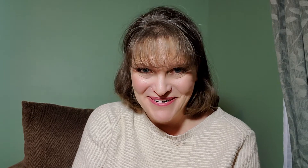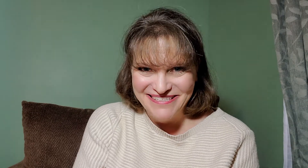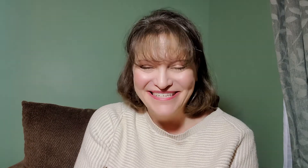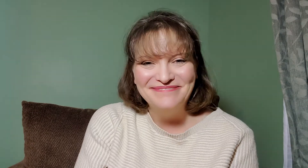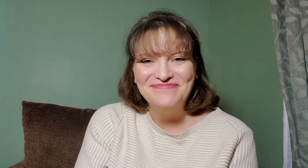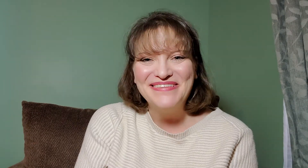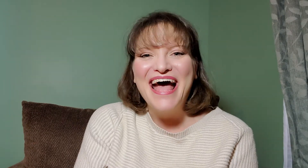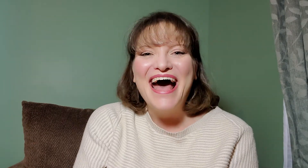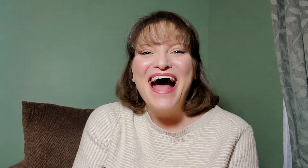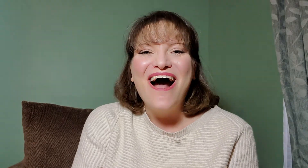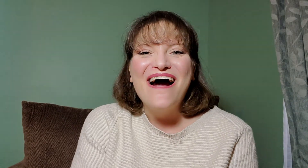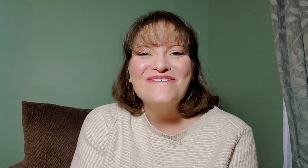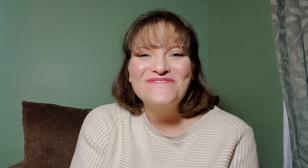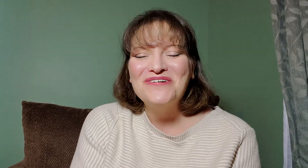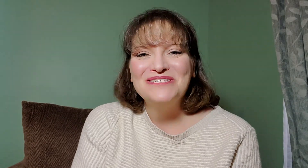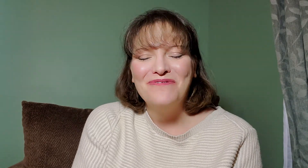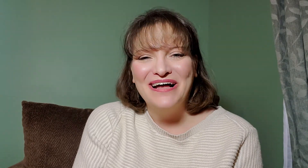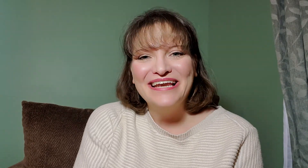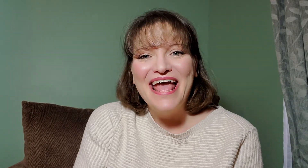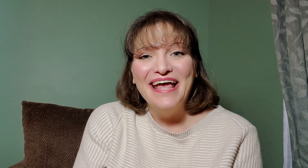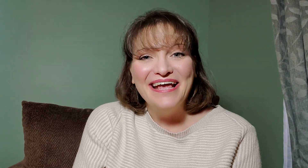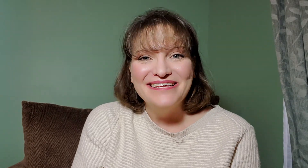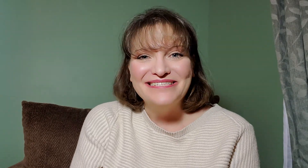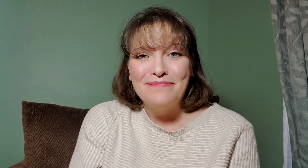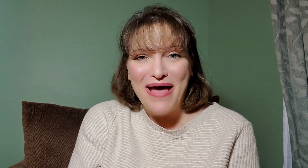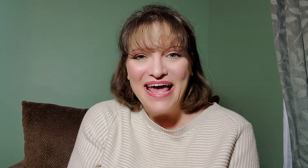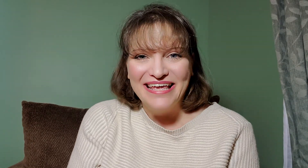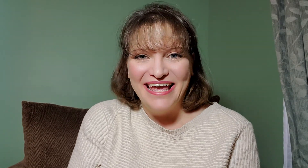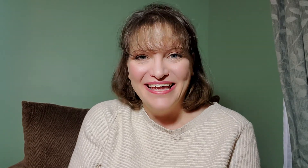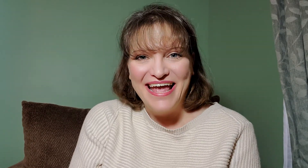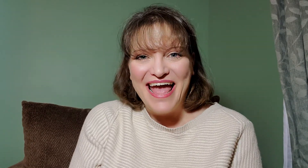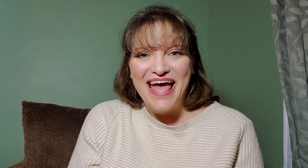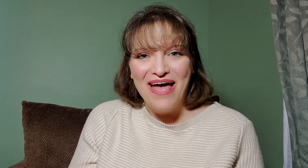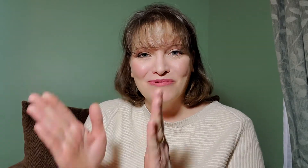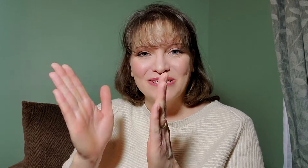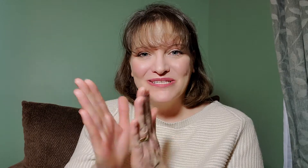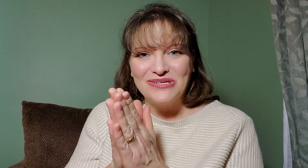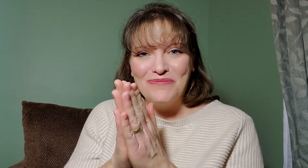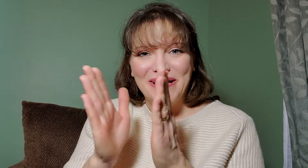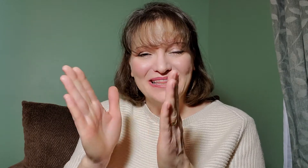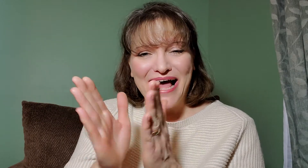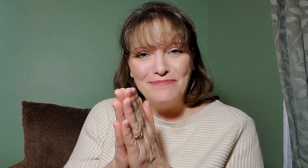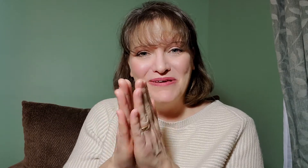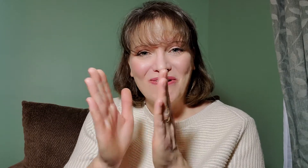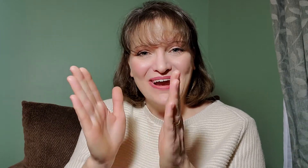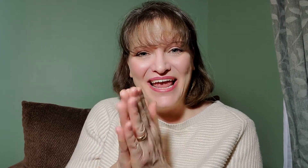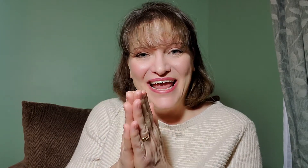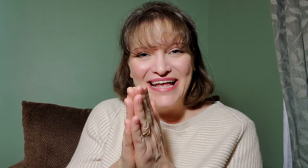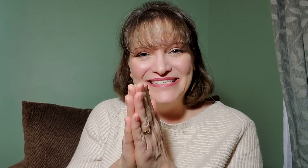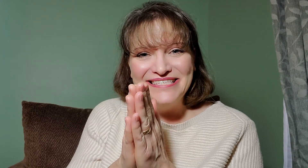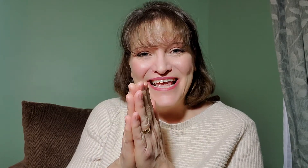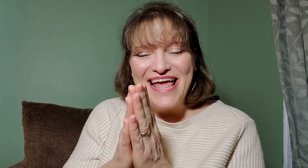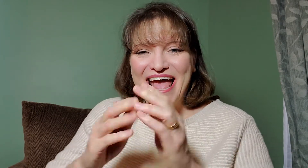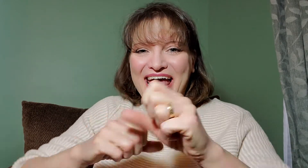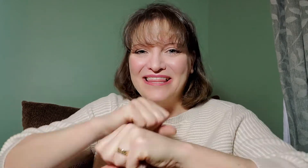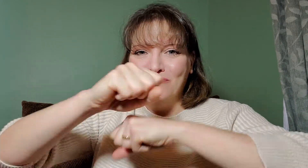afterwards. Our first one is pat a cake, and we're going to start by clapping our hands, and then we're